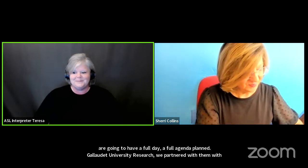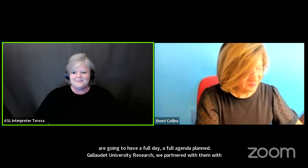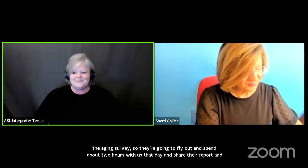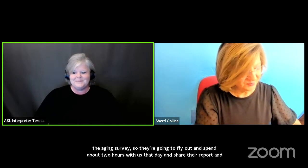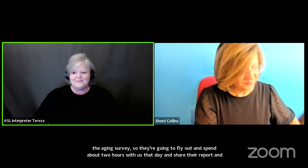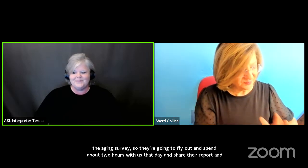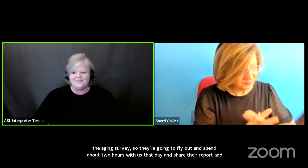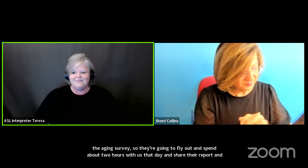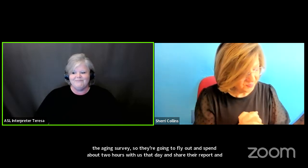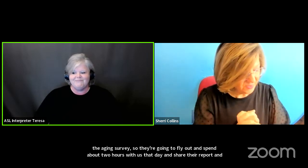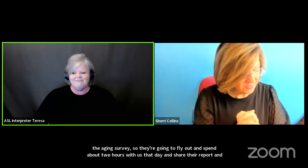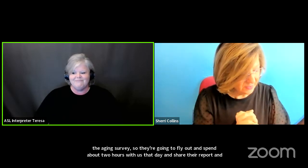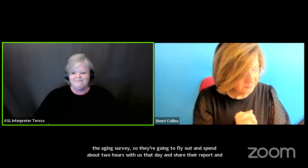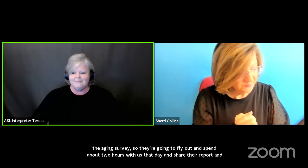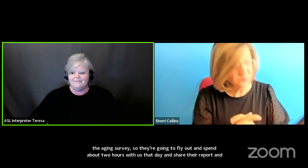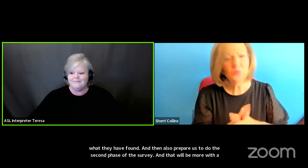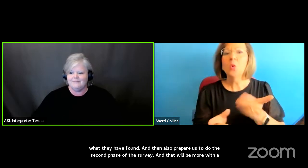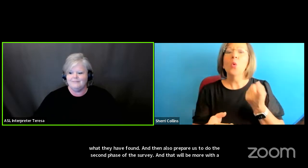week.